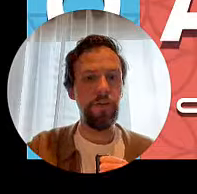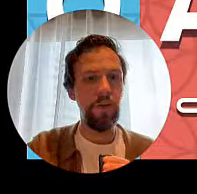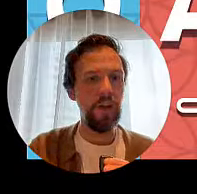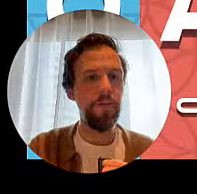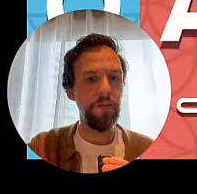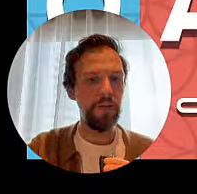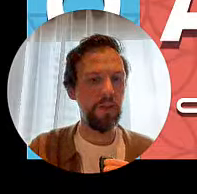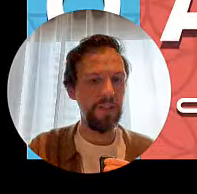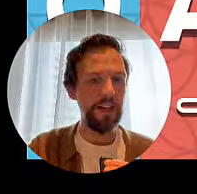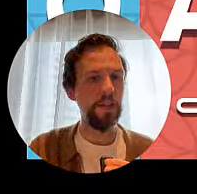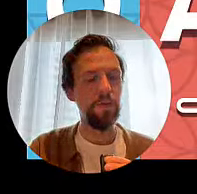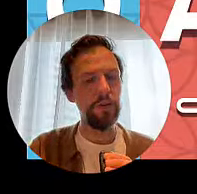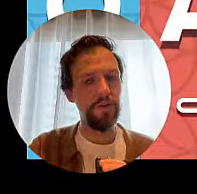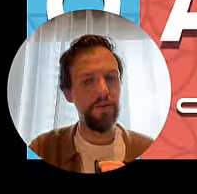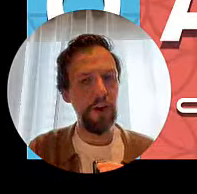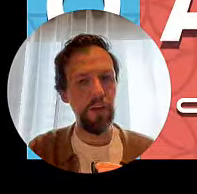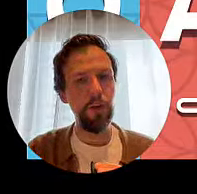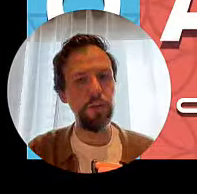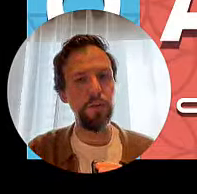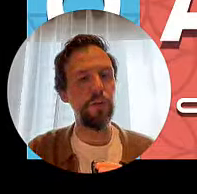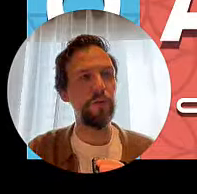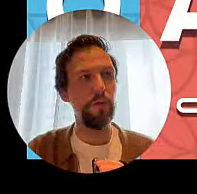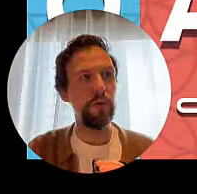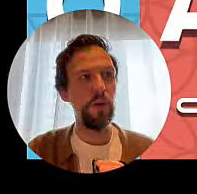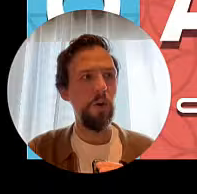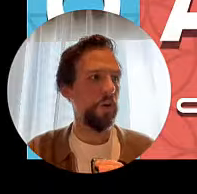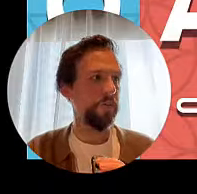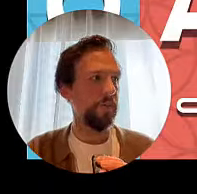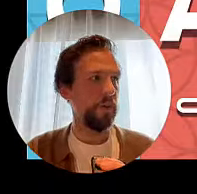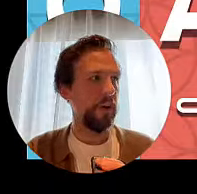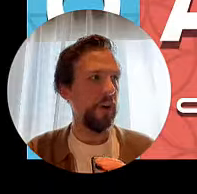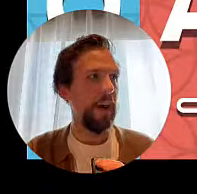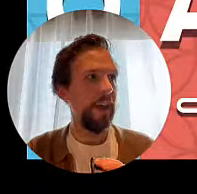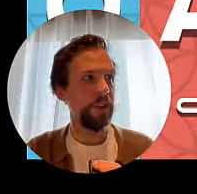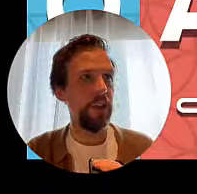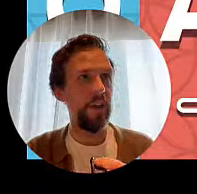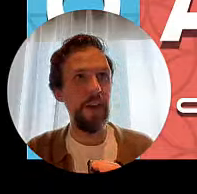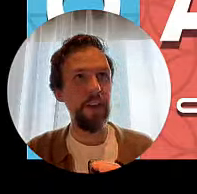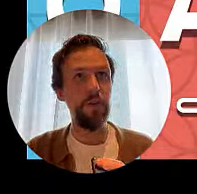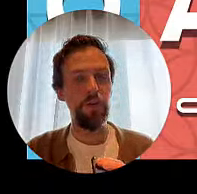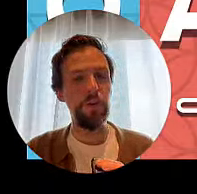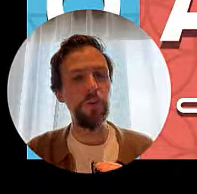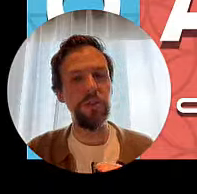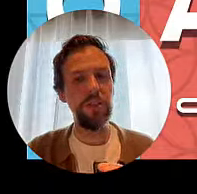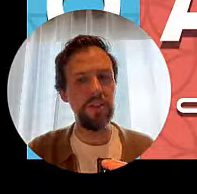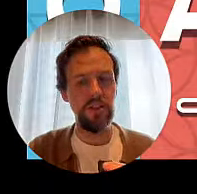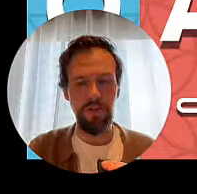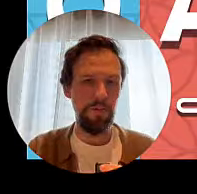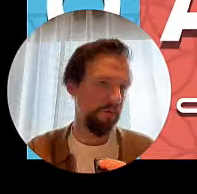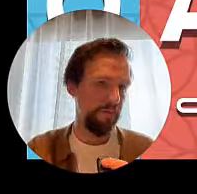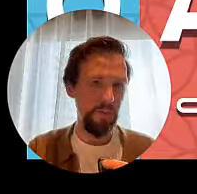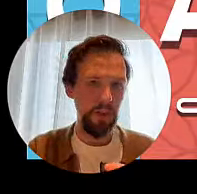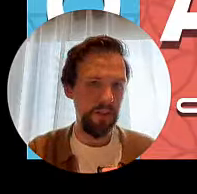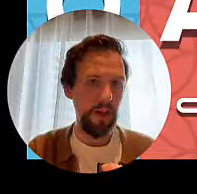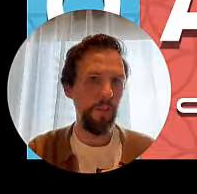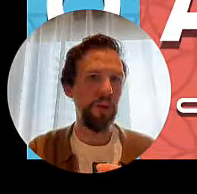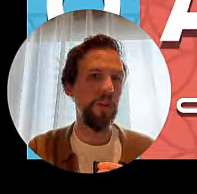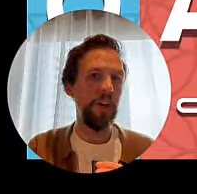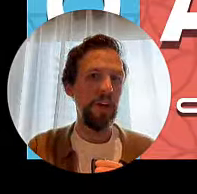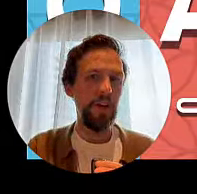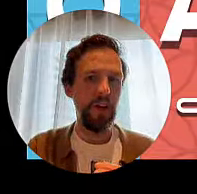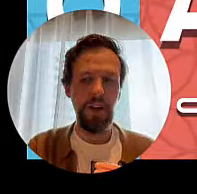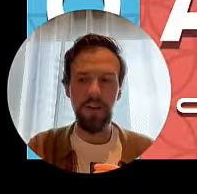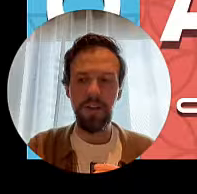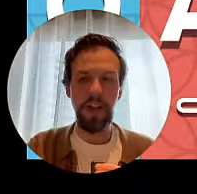baseline of if dyslexic fonts are very usable for or are actually effective for users is